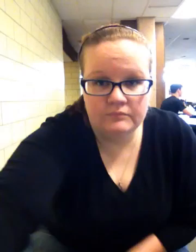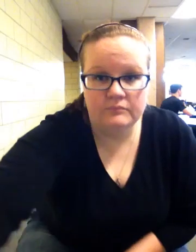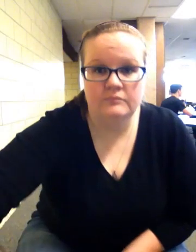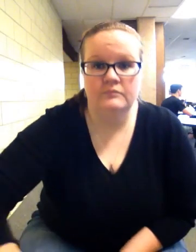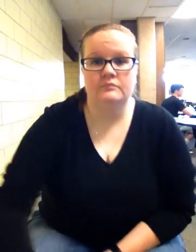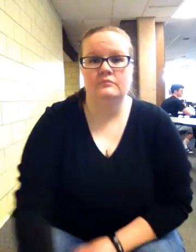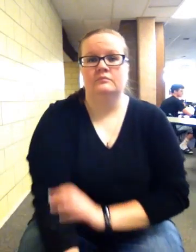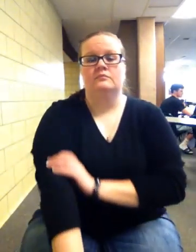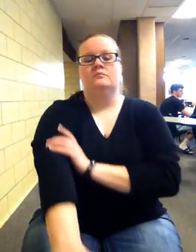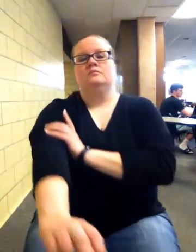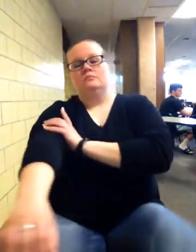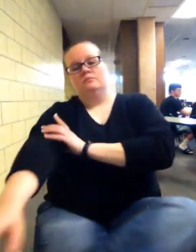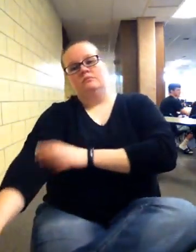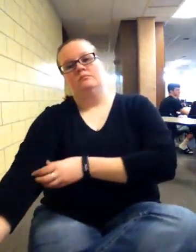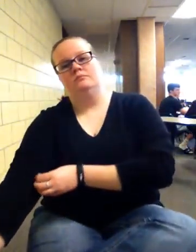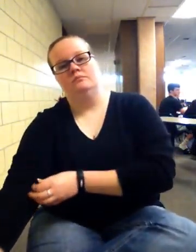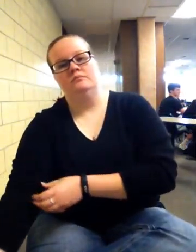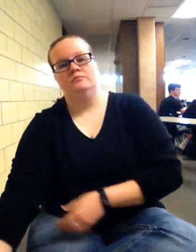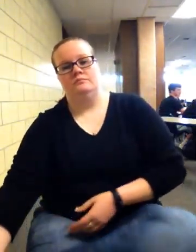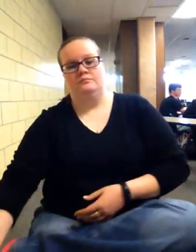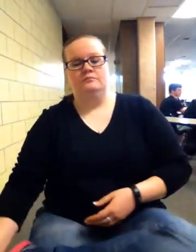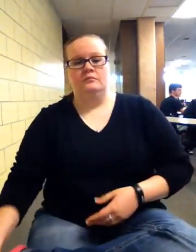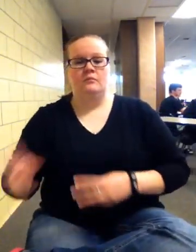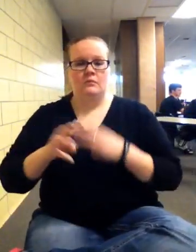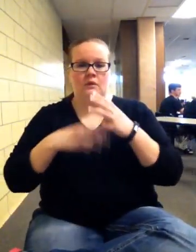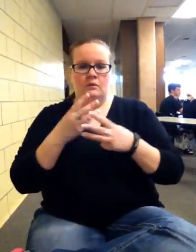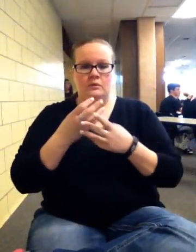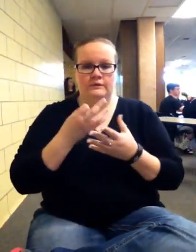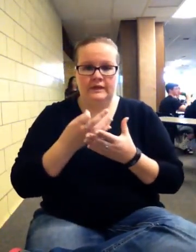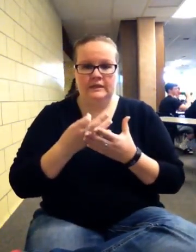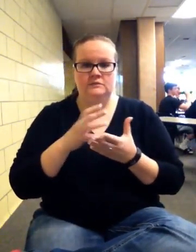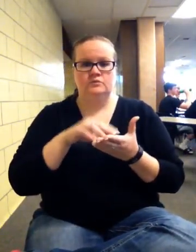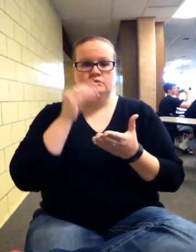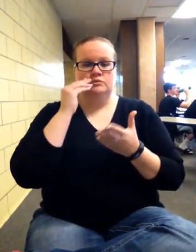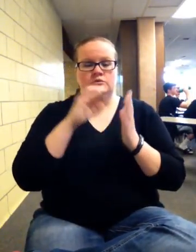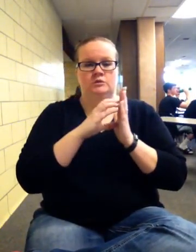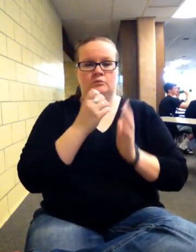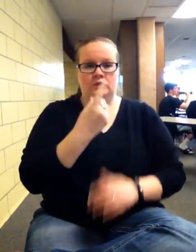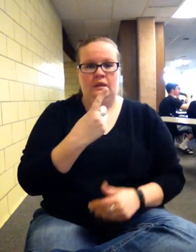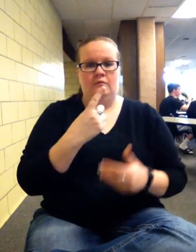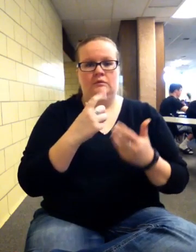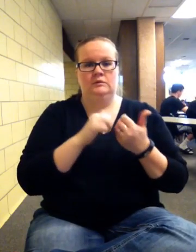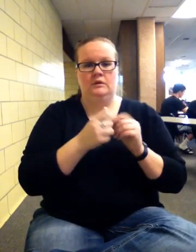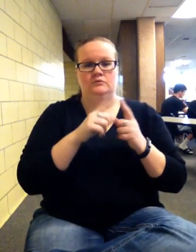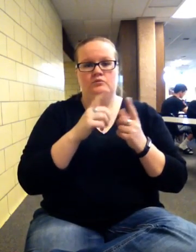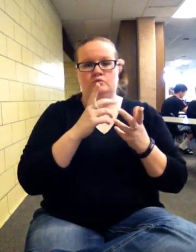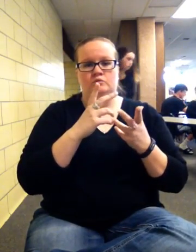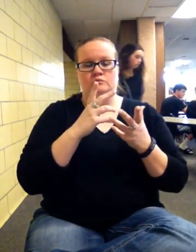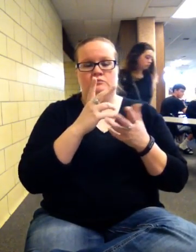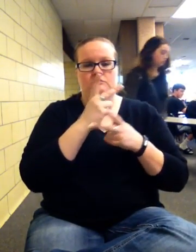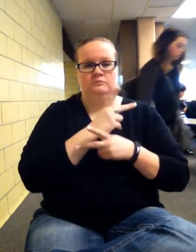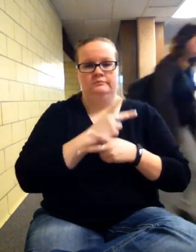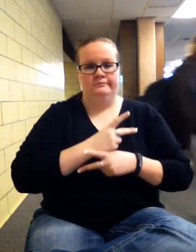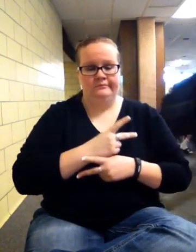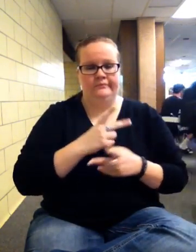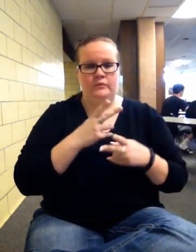The rule of finance, what we learned in chapter 11 was we were going kind of calculate the weight of our monthly capital. And we said